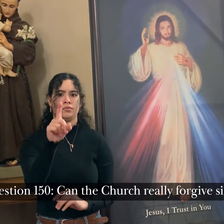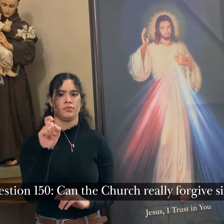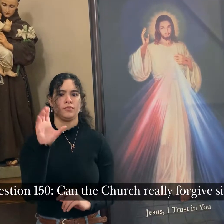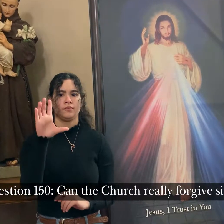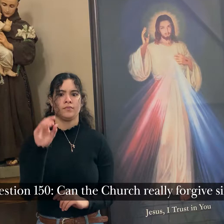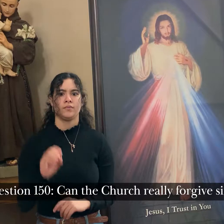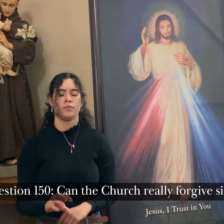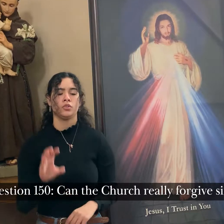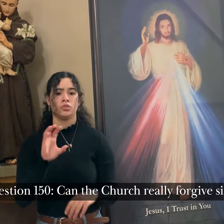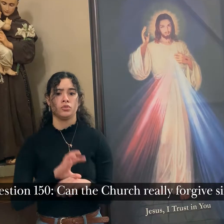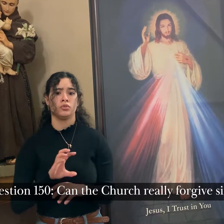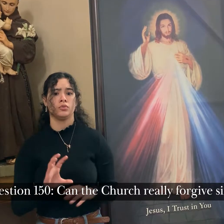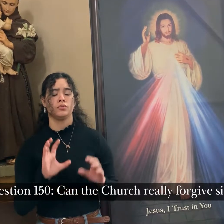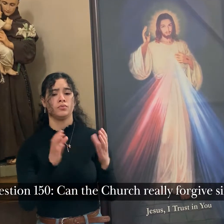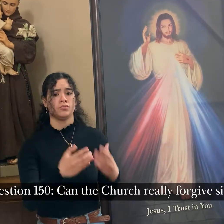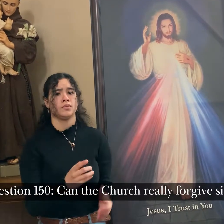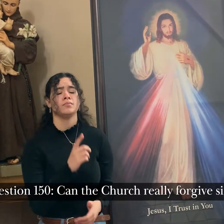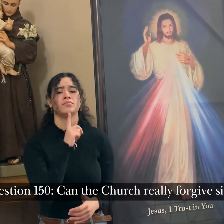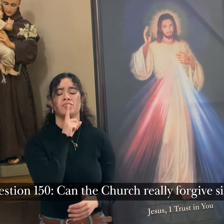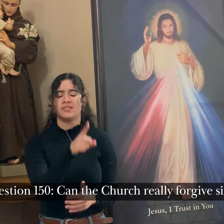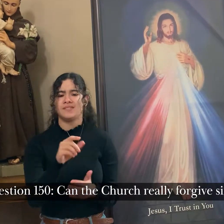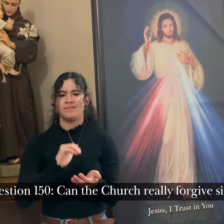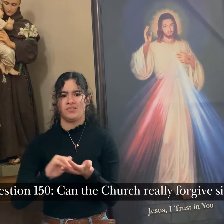150. Can the church really forgive sins?